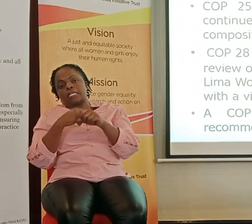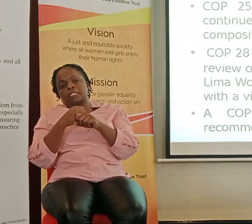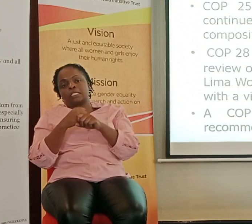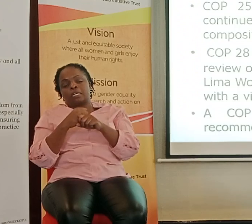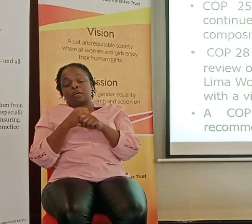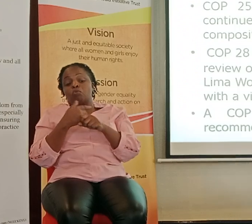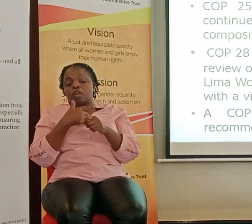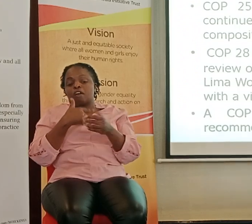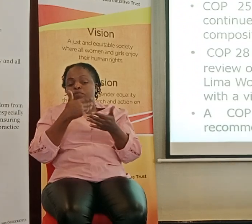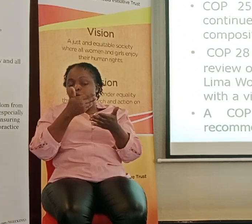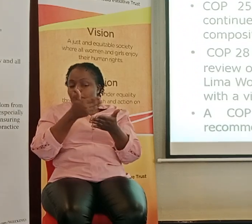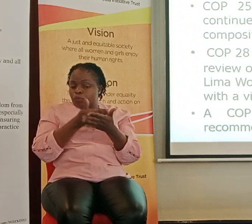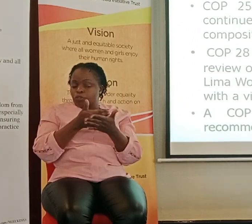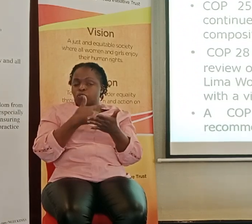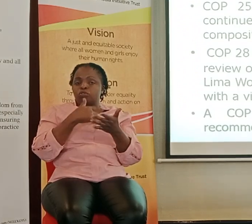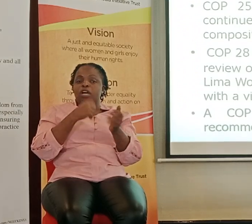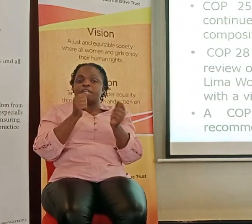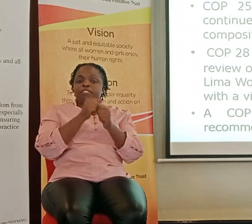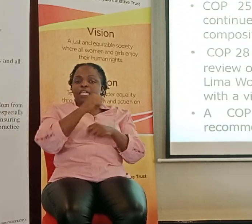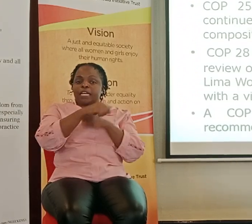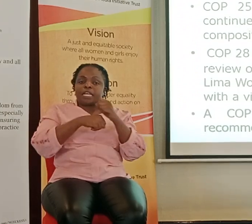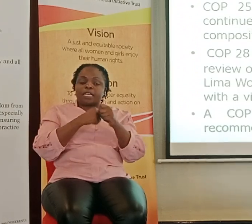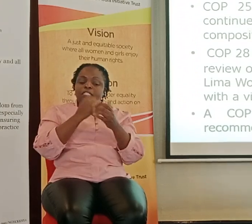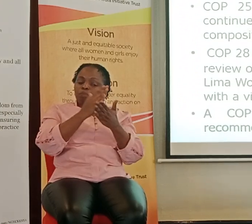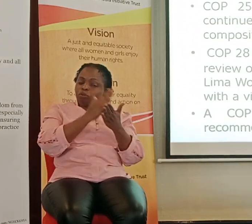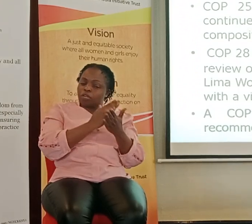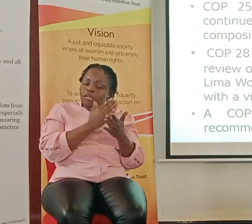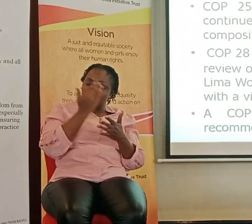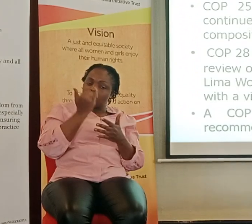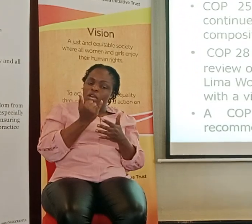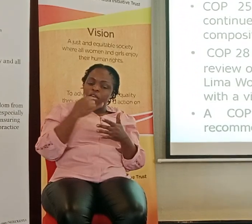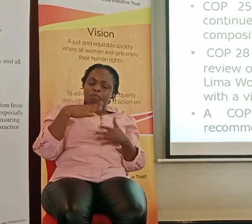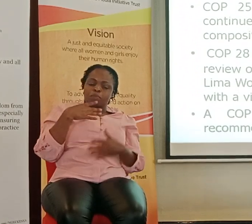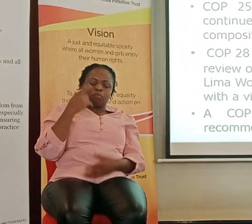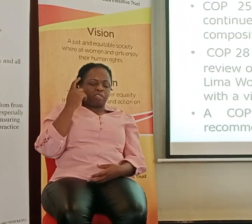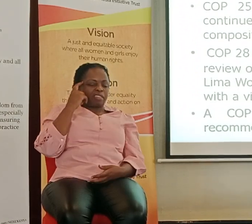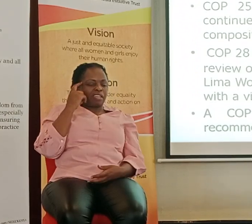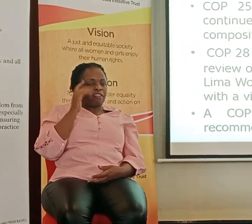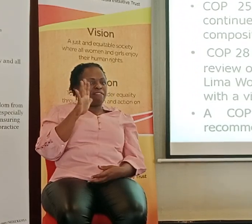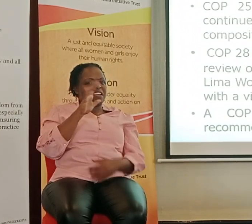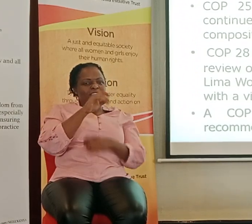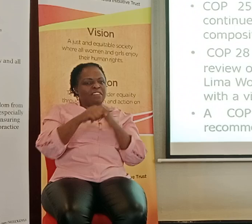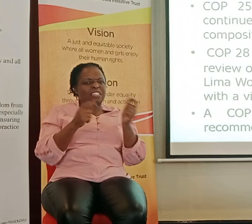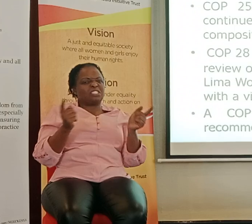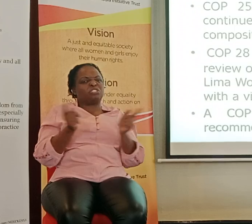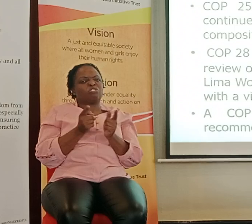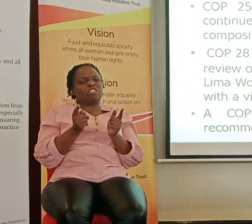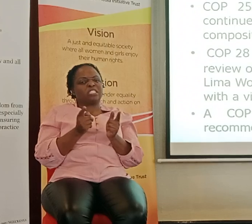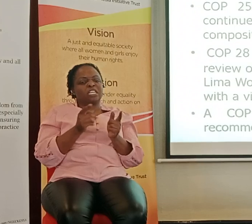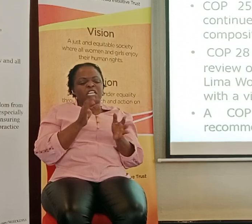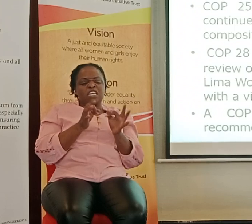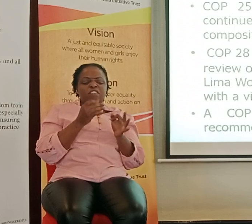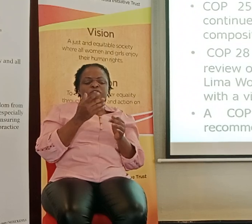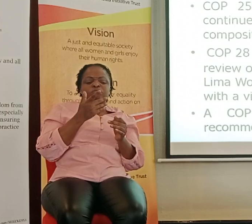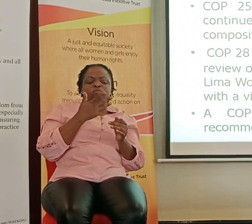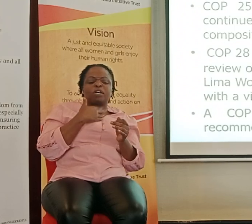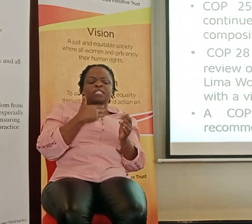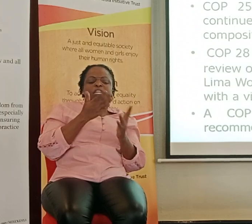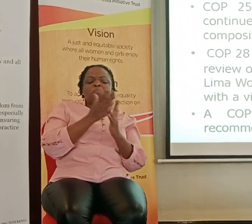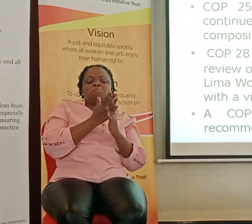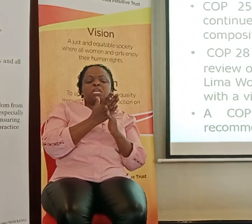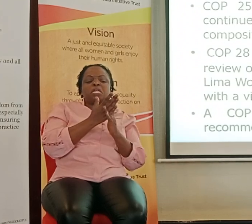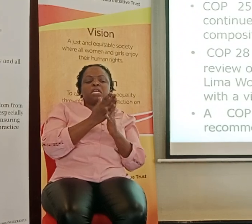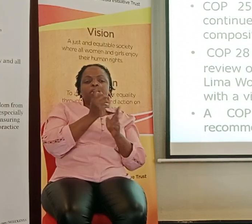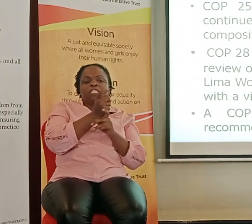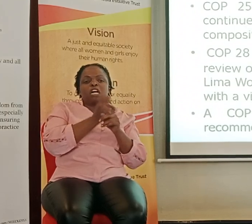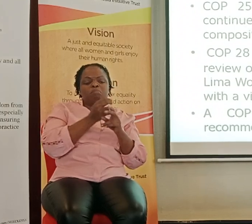as opposed to 5, because the parties feel that 5 years are too short if you have to have a midterm review and all